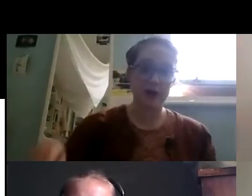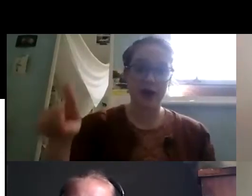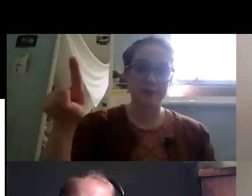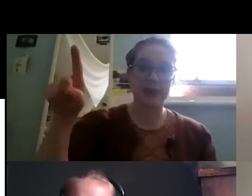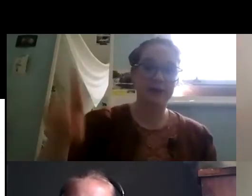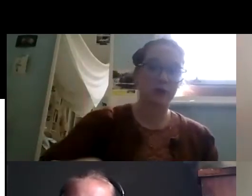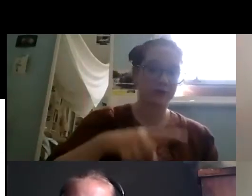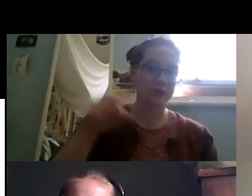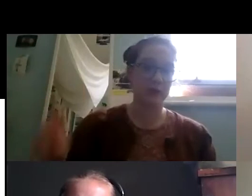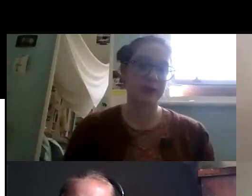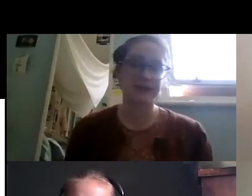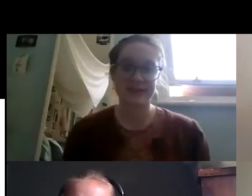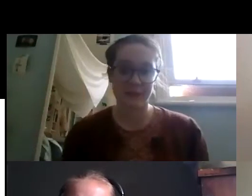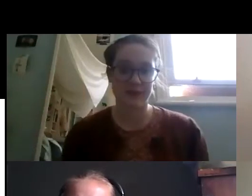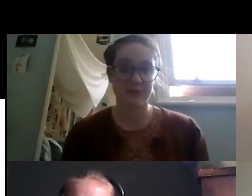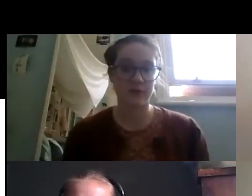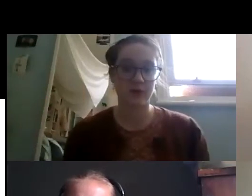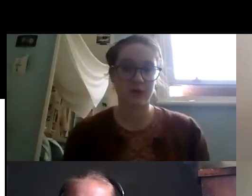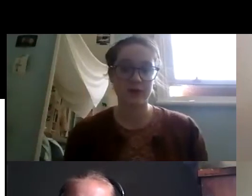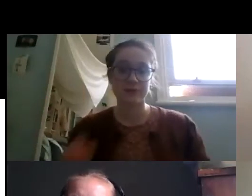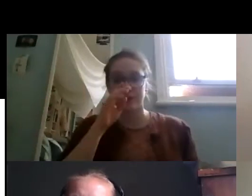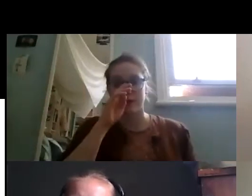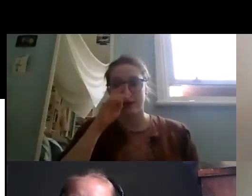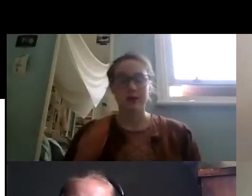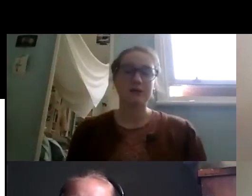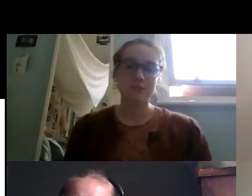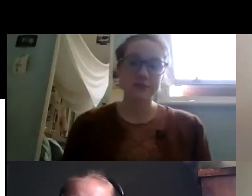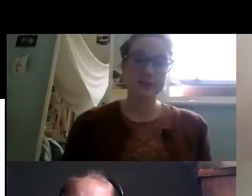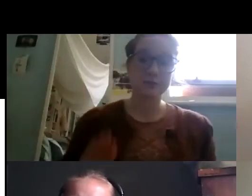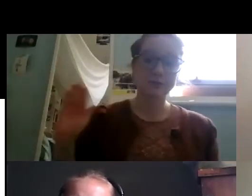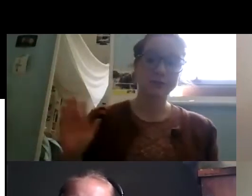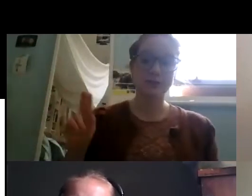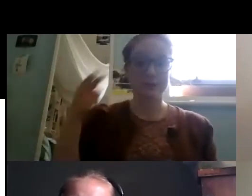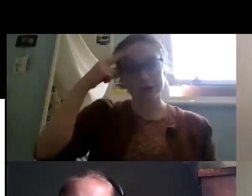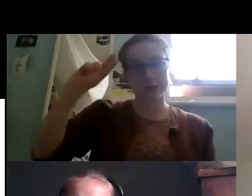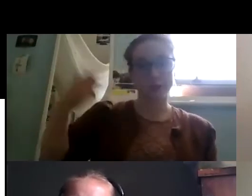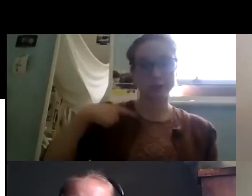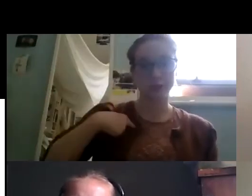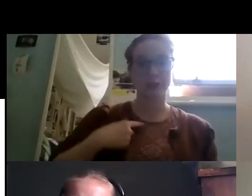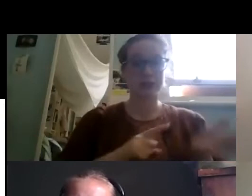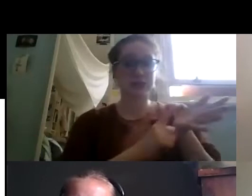structure, the order of people, but it's the same as before. Cool.